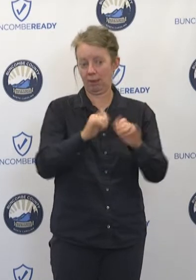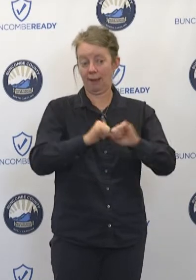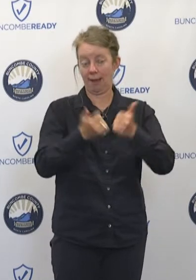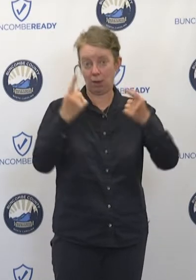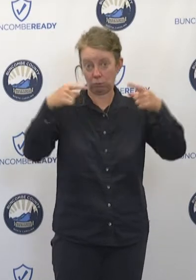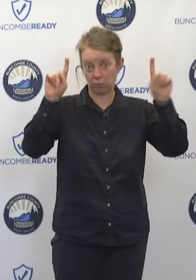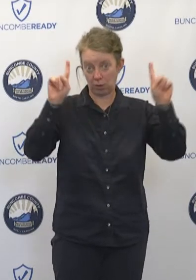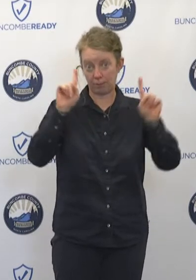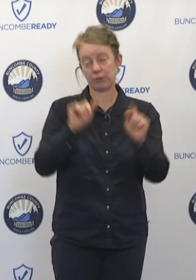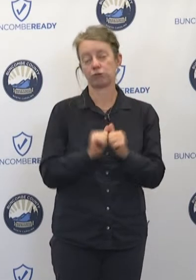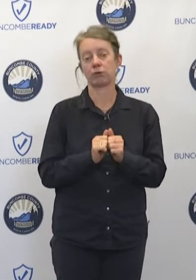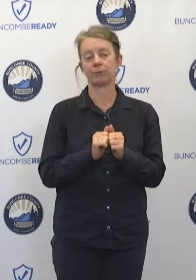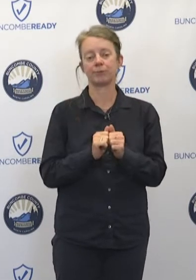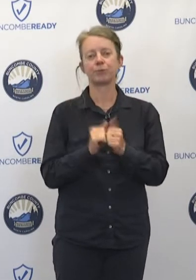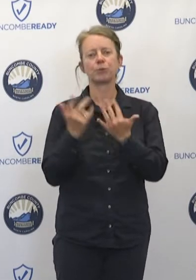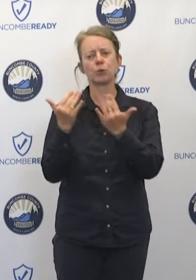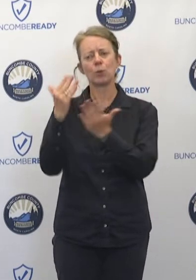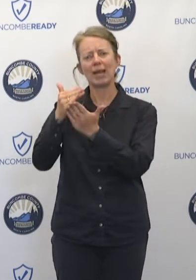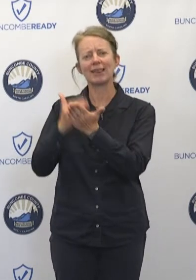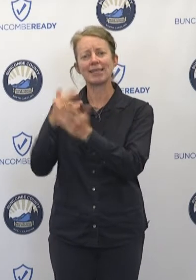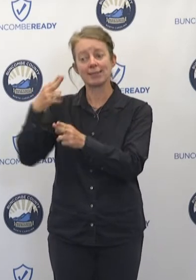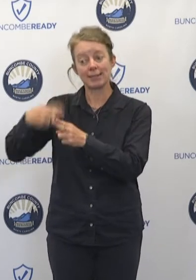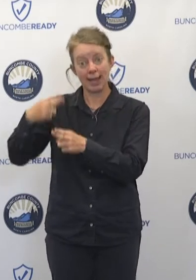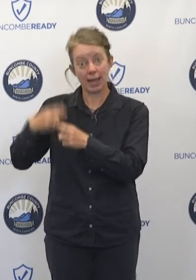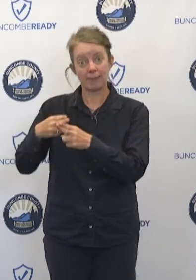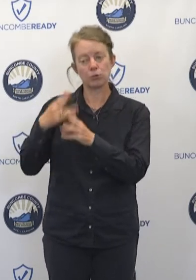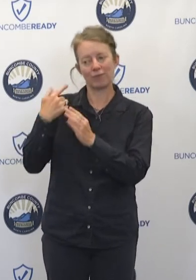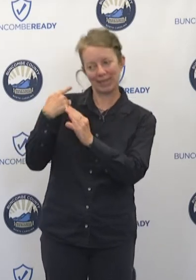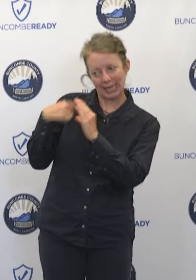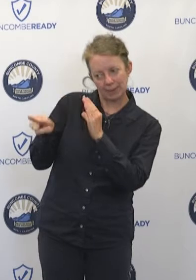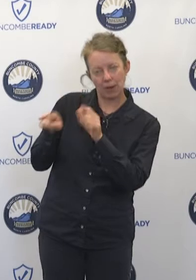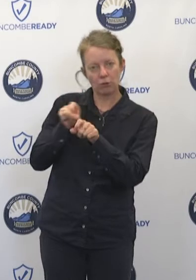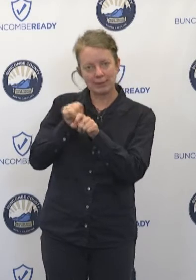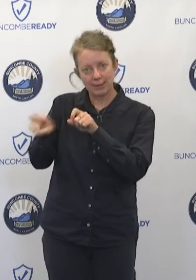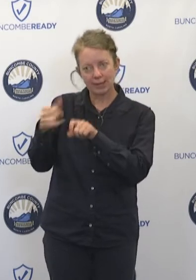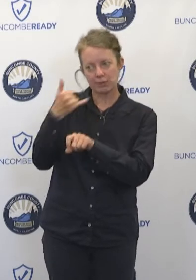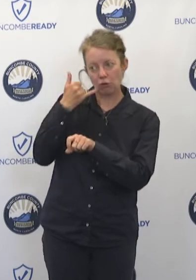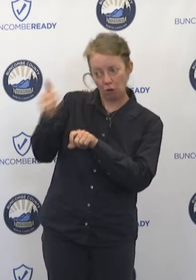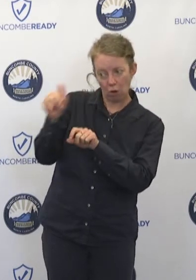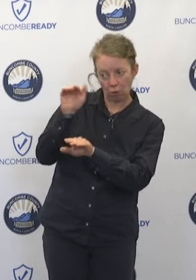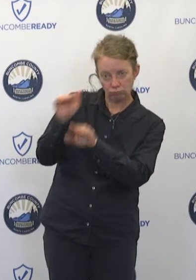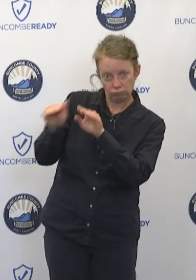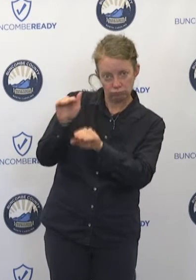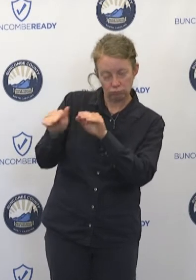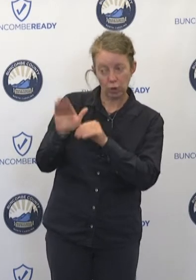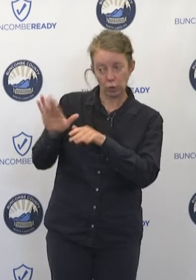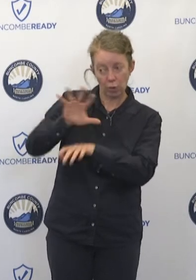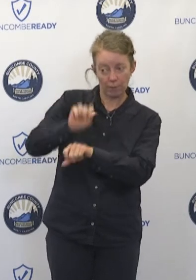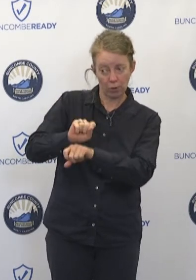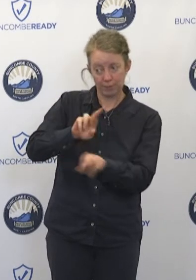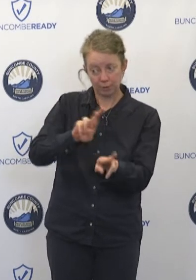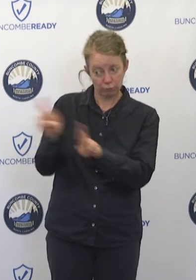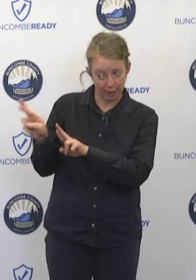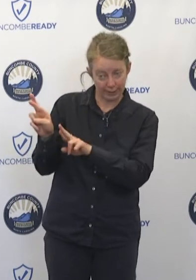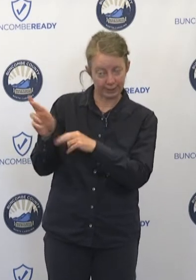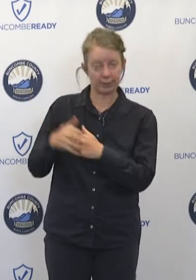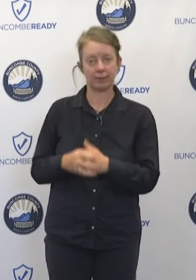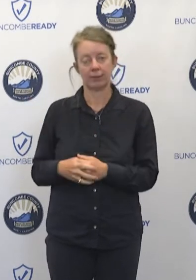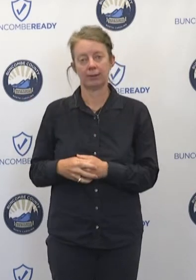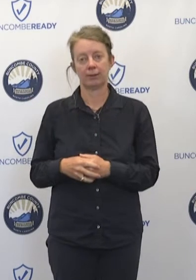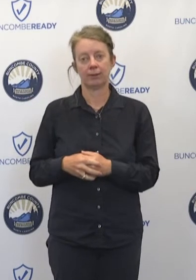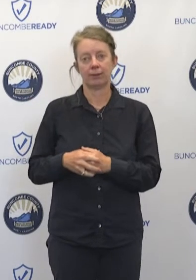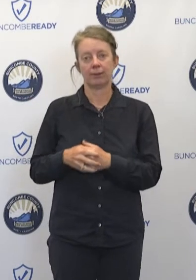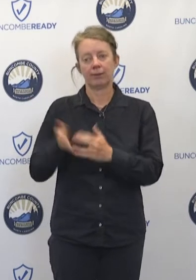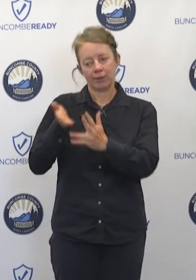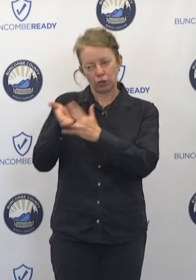few ways. Waitlist clients have received an email, text, and phone call that an appointment is available to them through